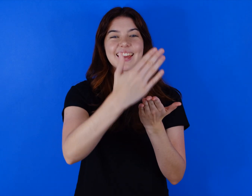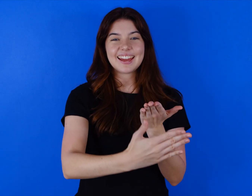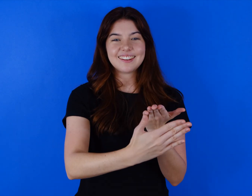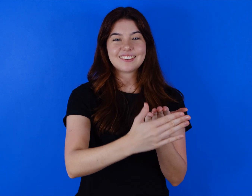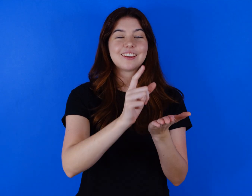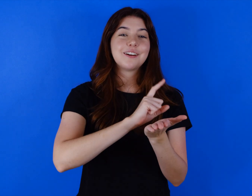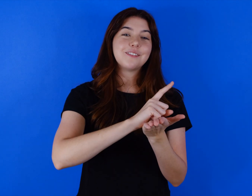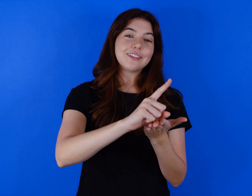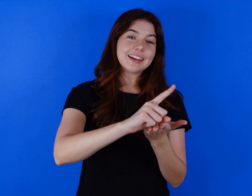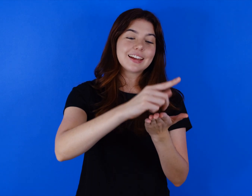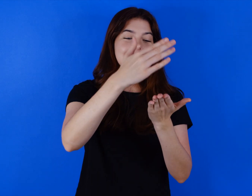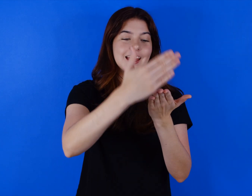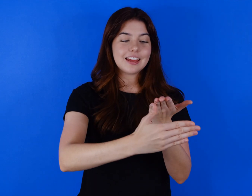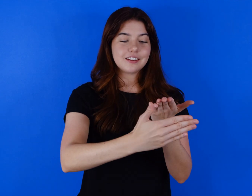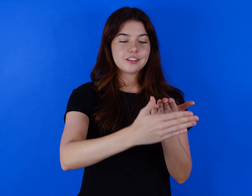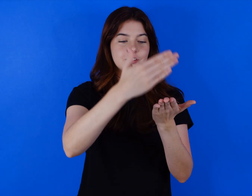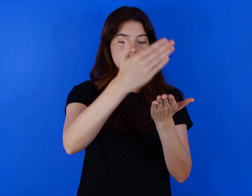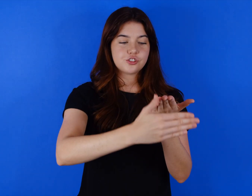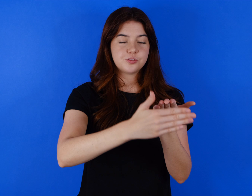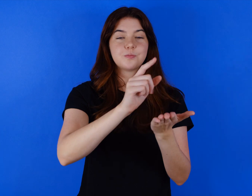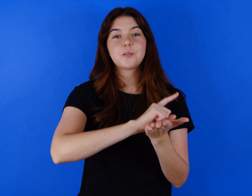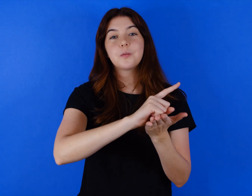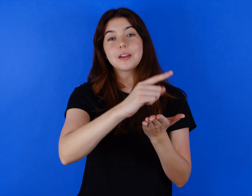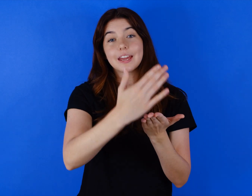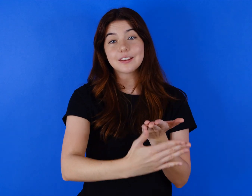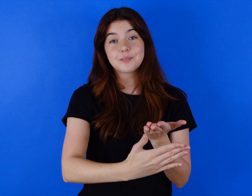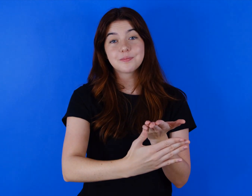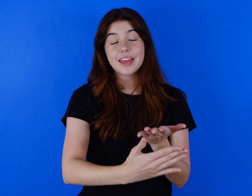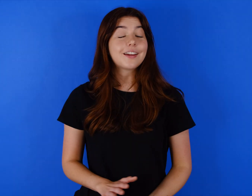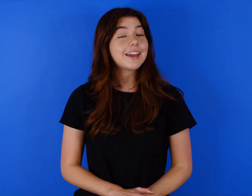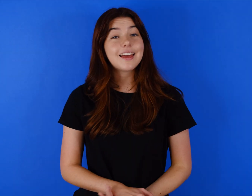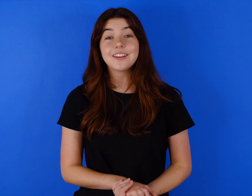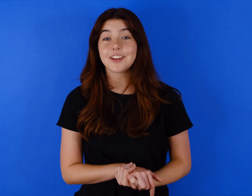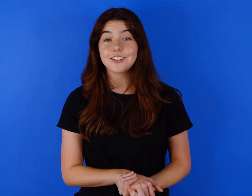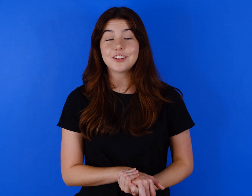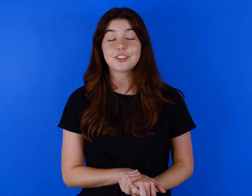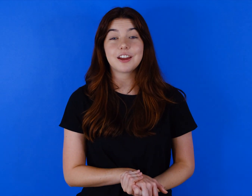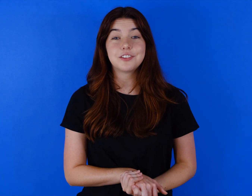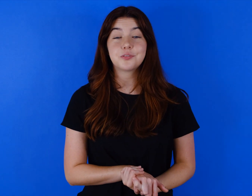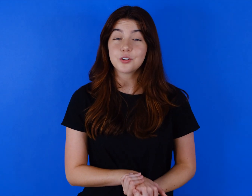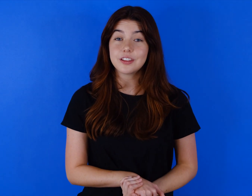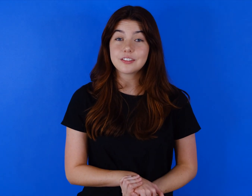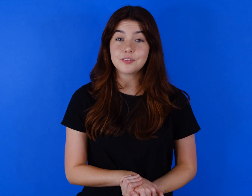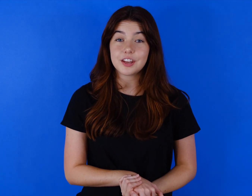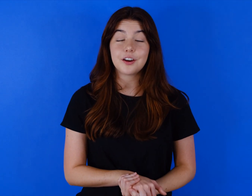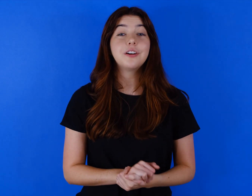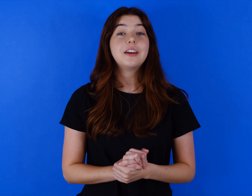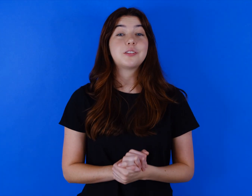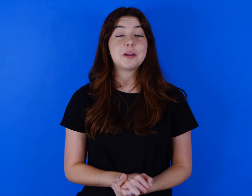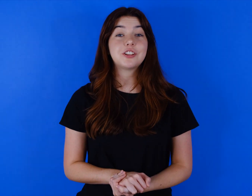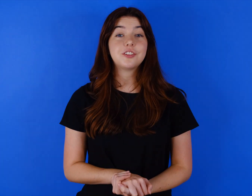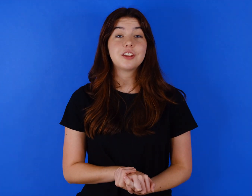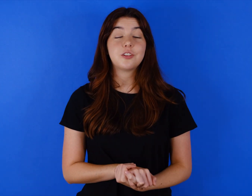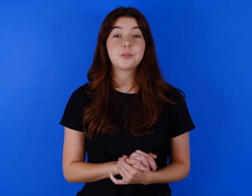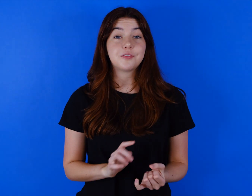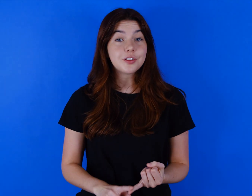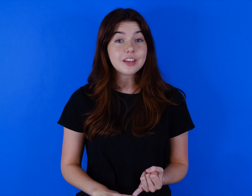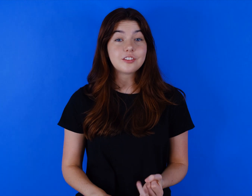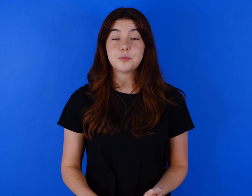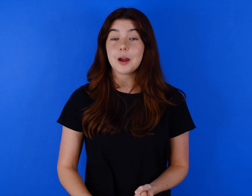Weekend, weekend, weekend. Okay, and that is all the new signs for this video. So make sure that you review these, you